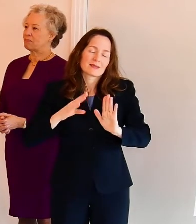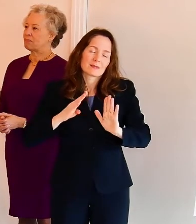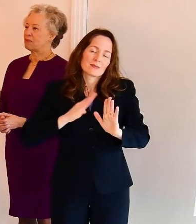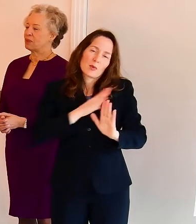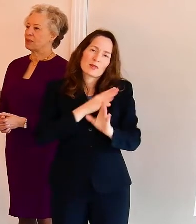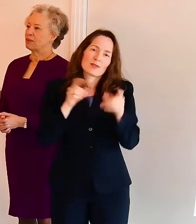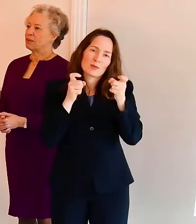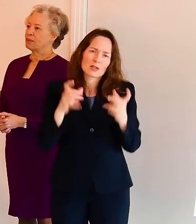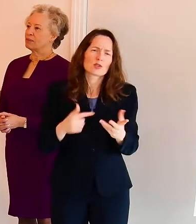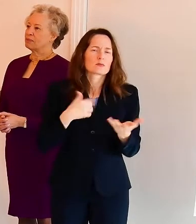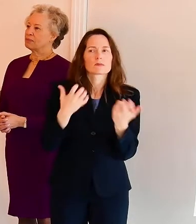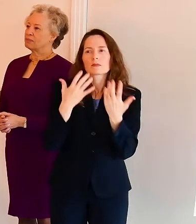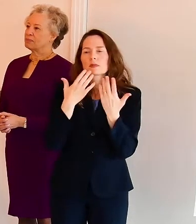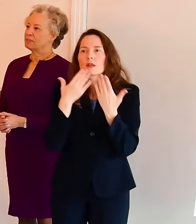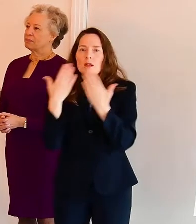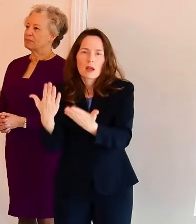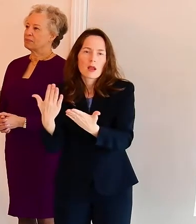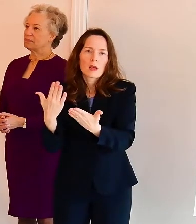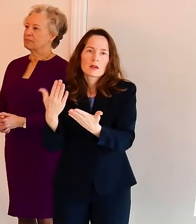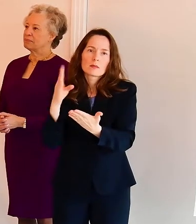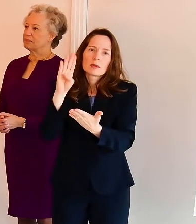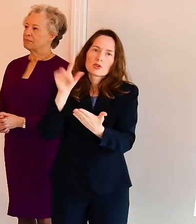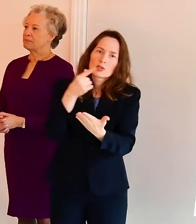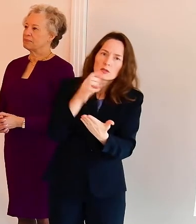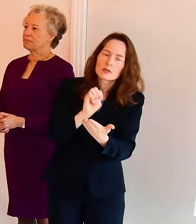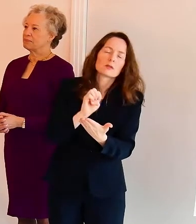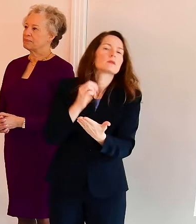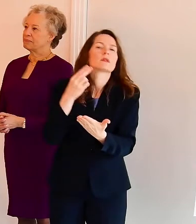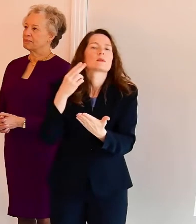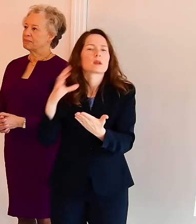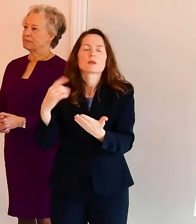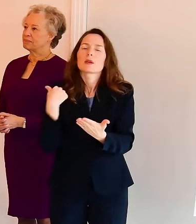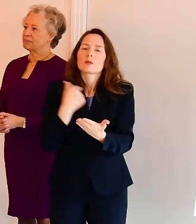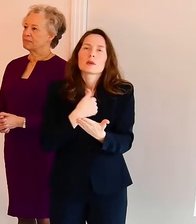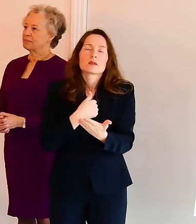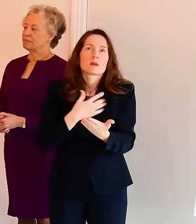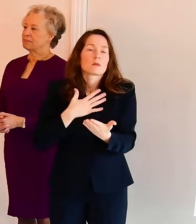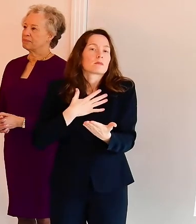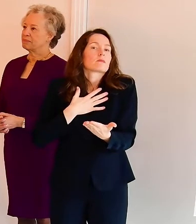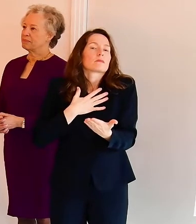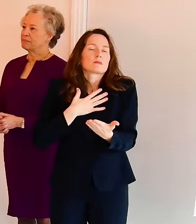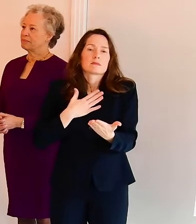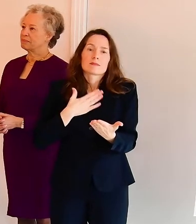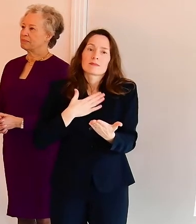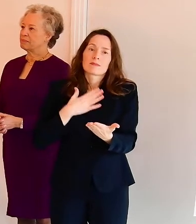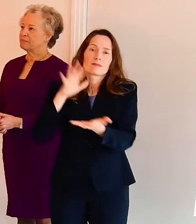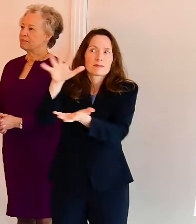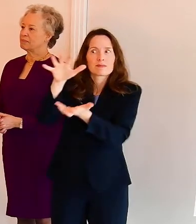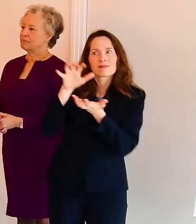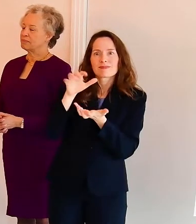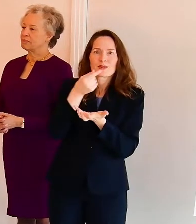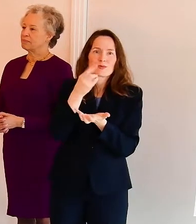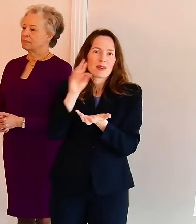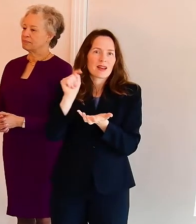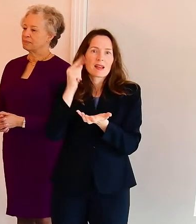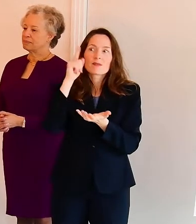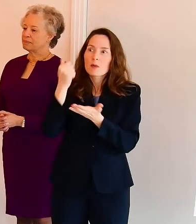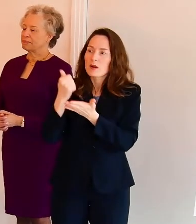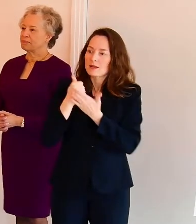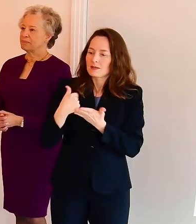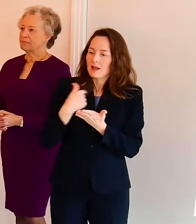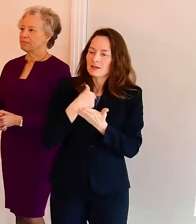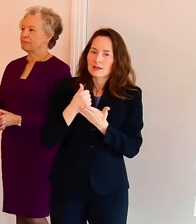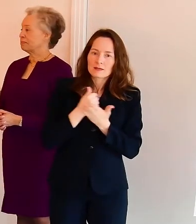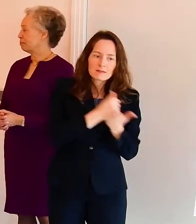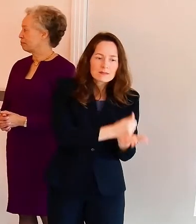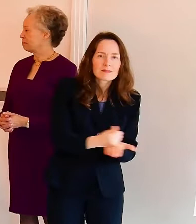County government. We are so honored to receive this generous grant this morning to assist us in supporting local businesses and our